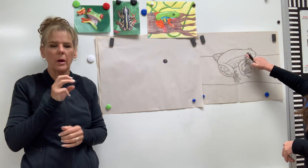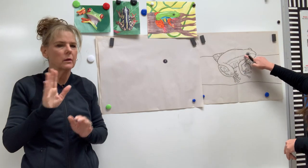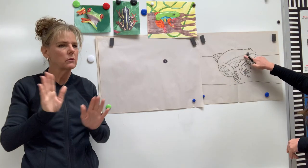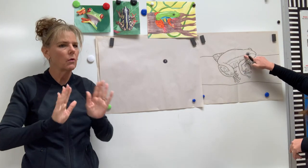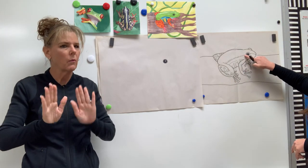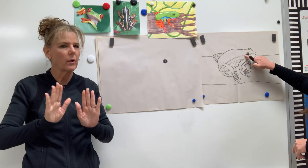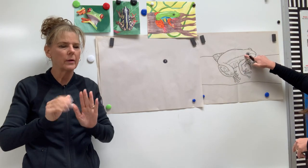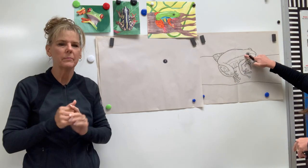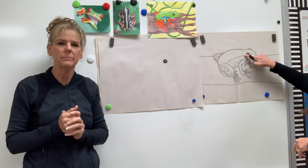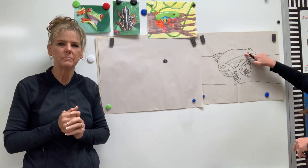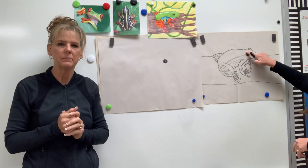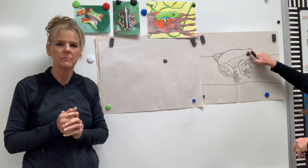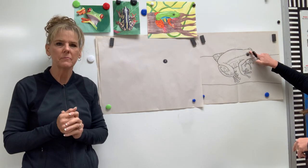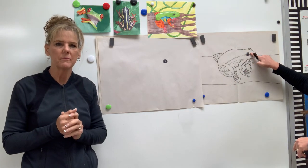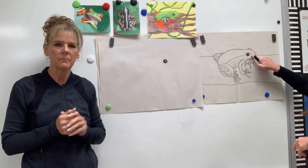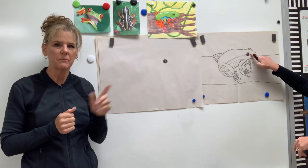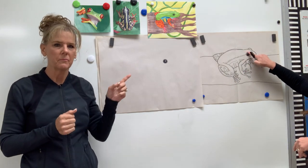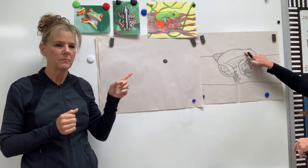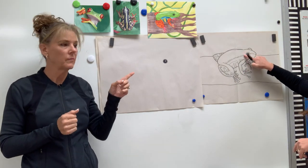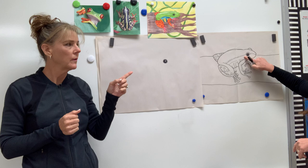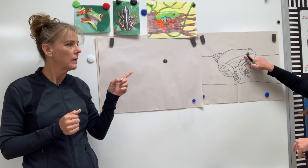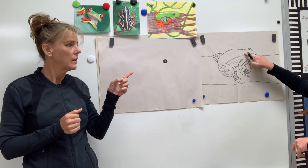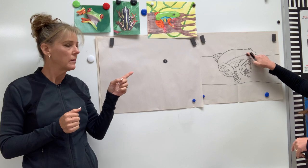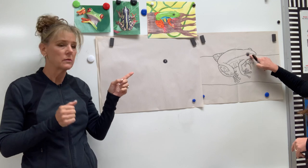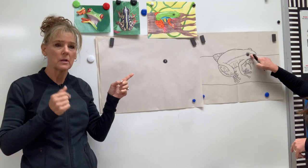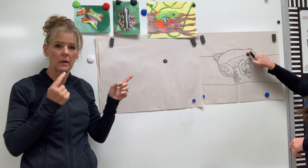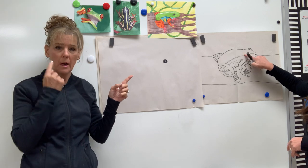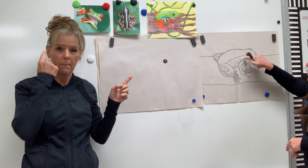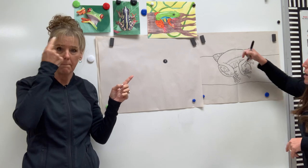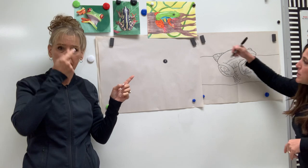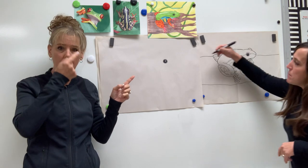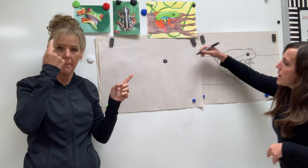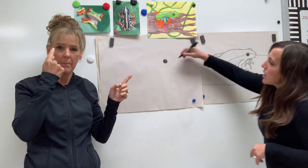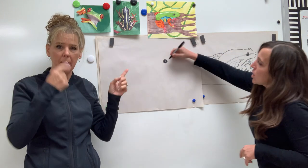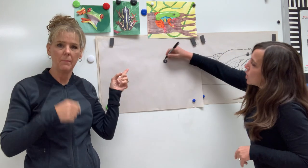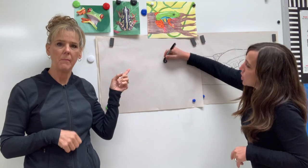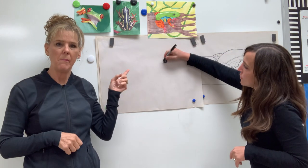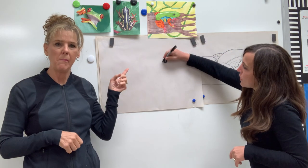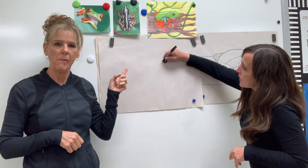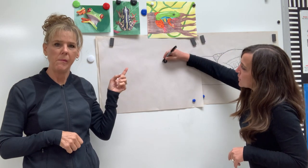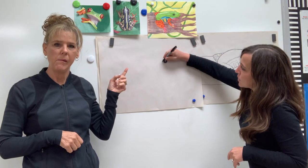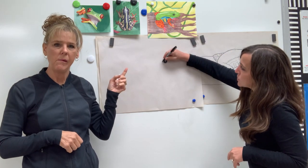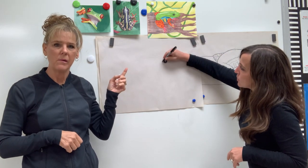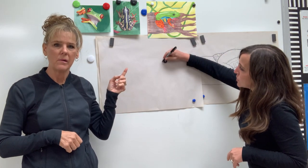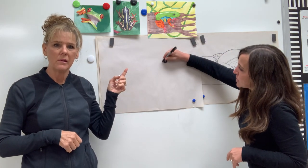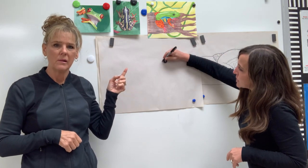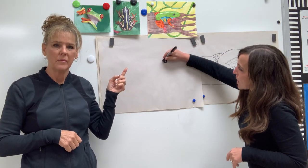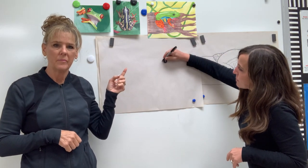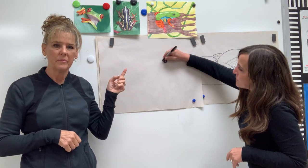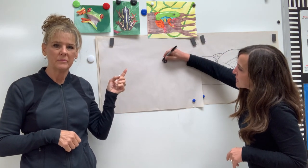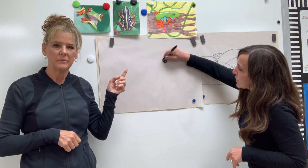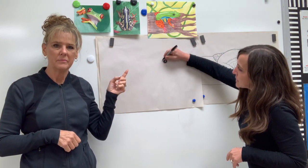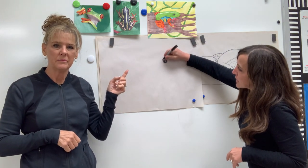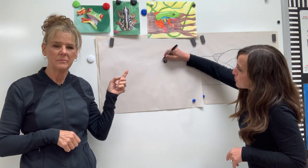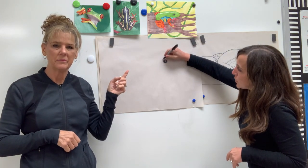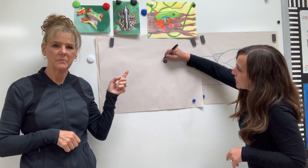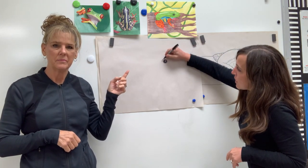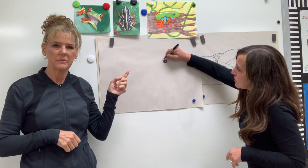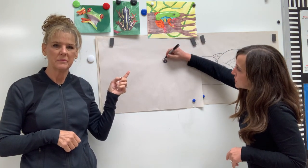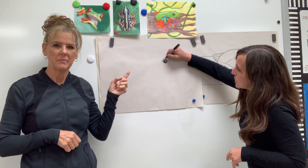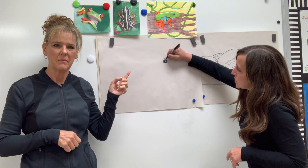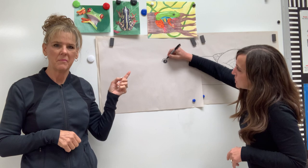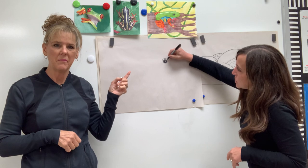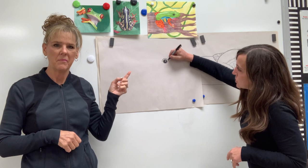don't worry. There's a little bump over his eye, so I'm gonna make a curve line that goes over just the top of his eye, sticking